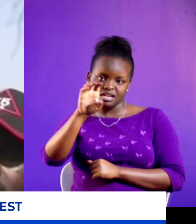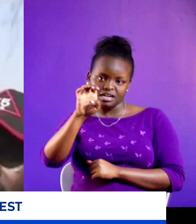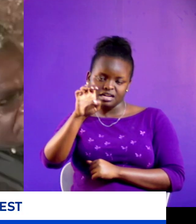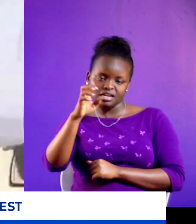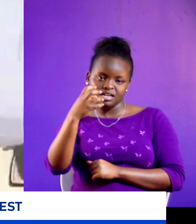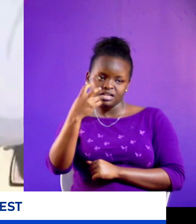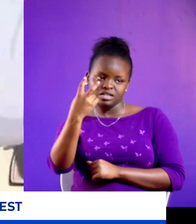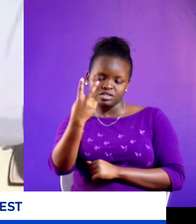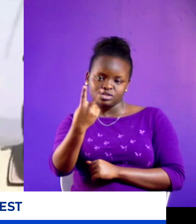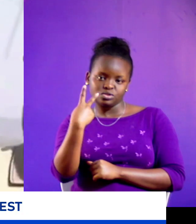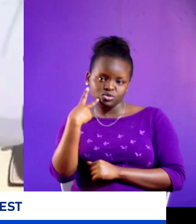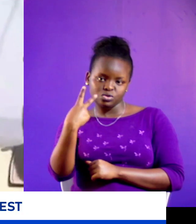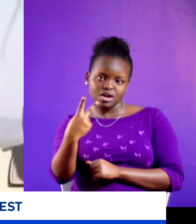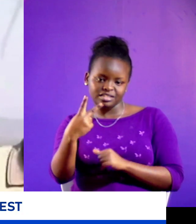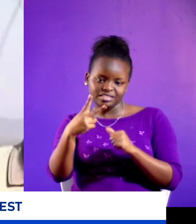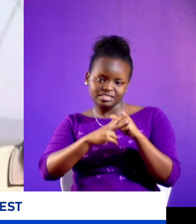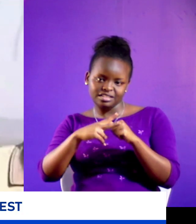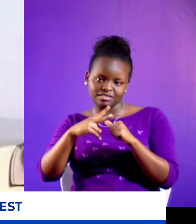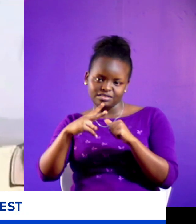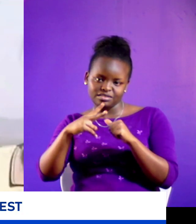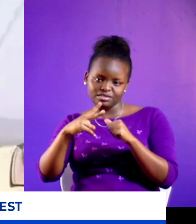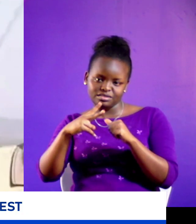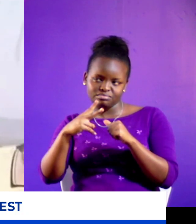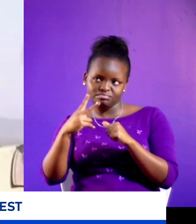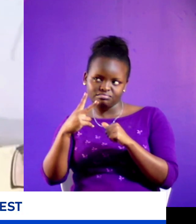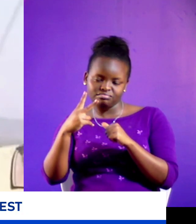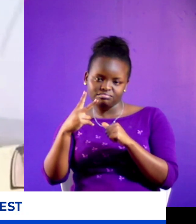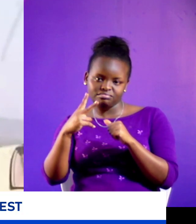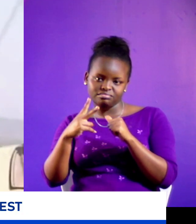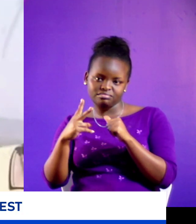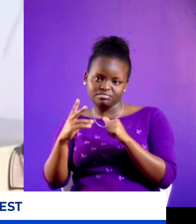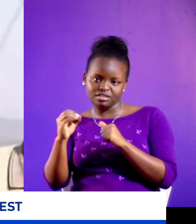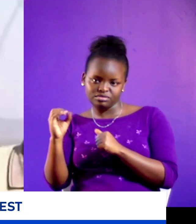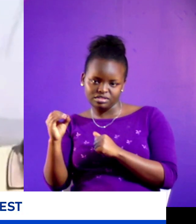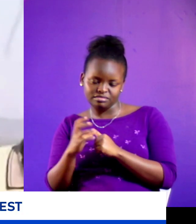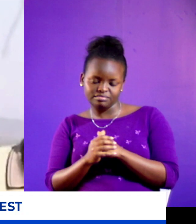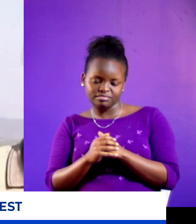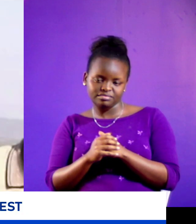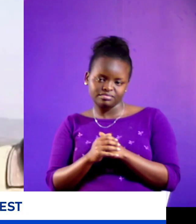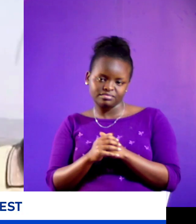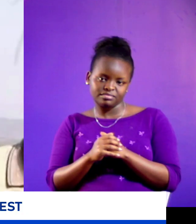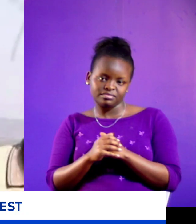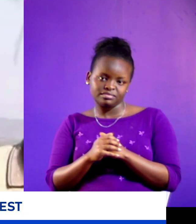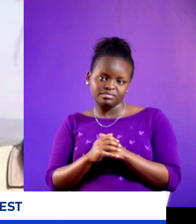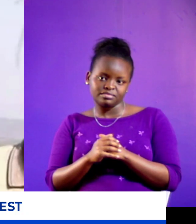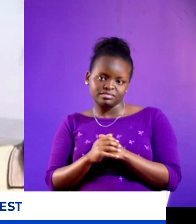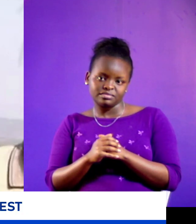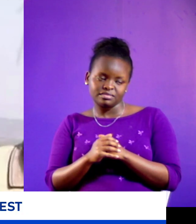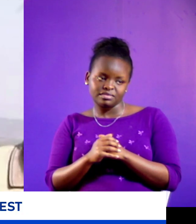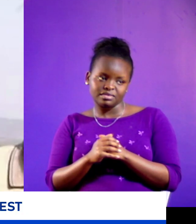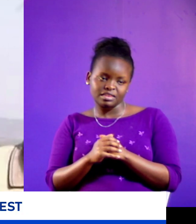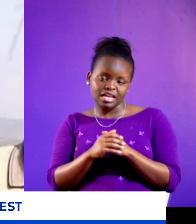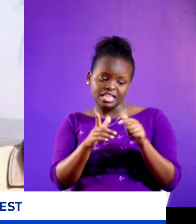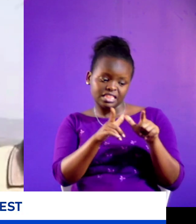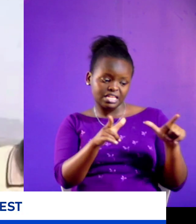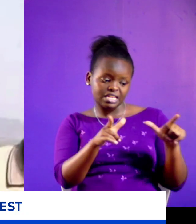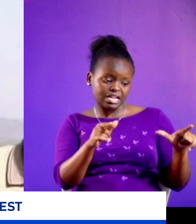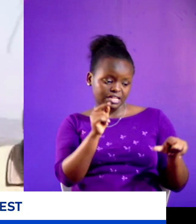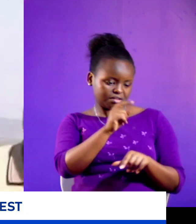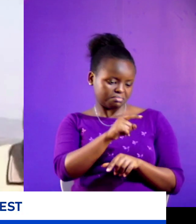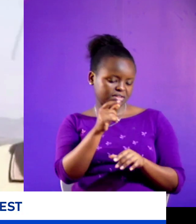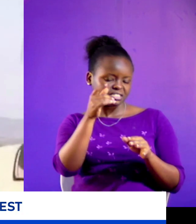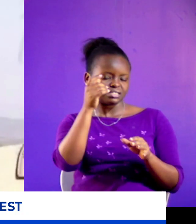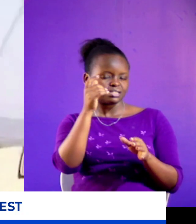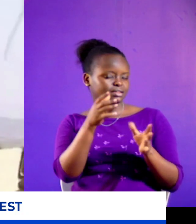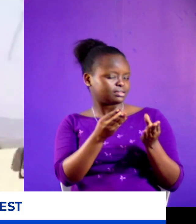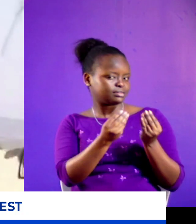2,700. Process had actually stalled. By 2002, already a decision had been made that the land needs to be adjudicated.